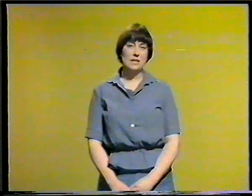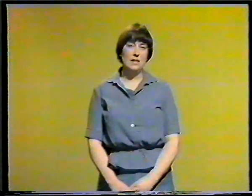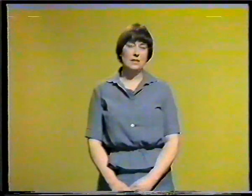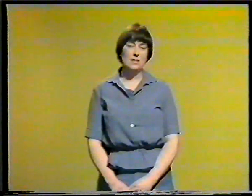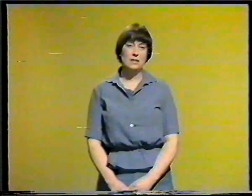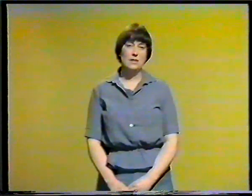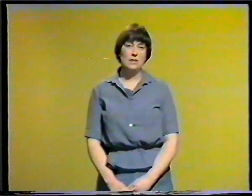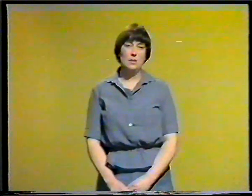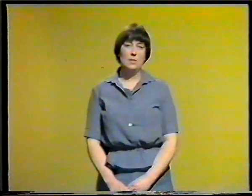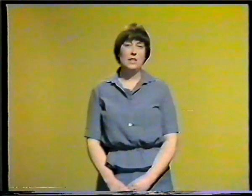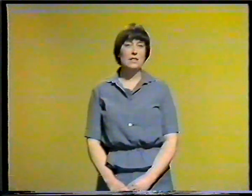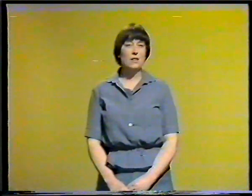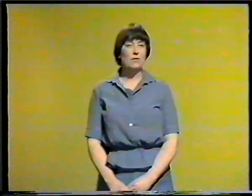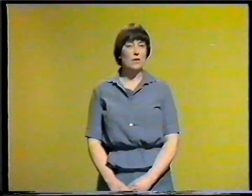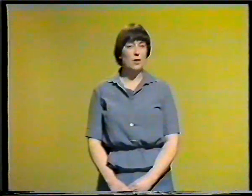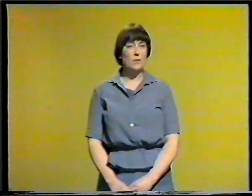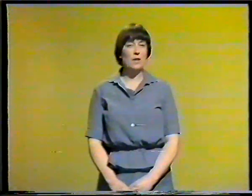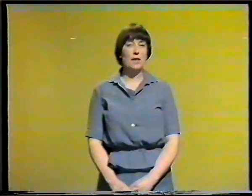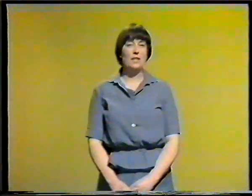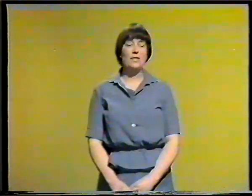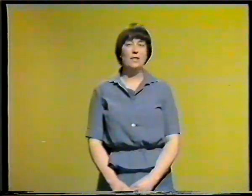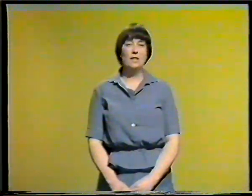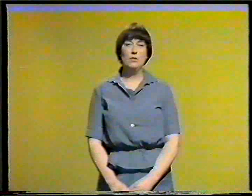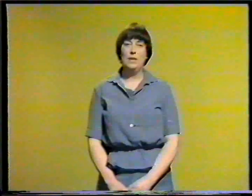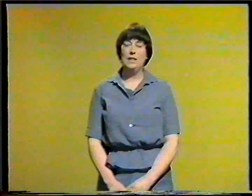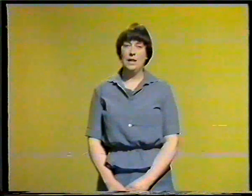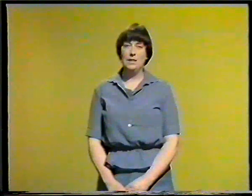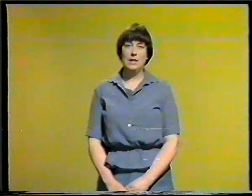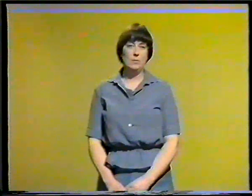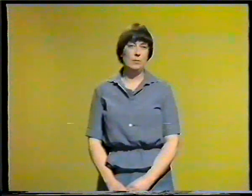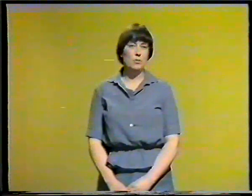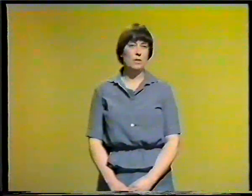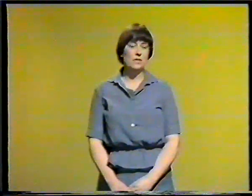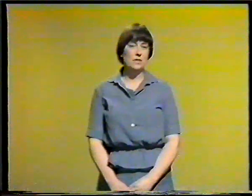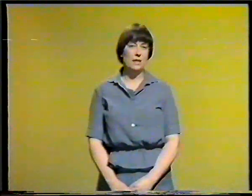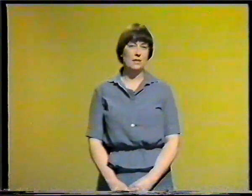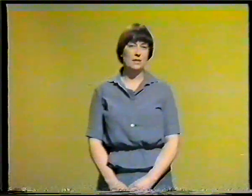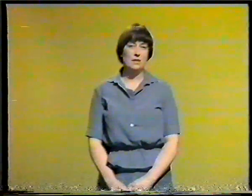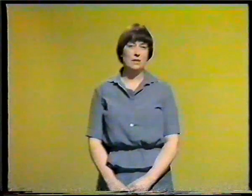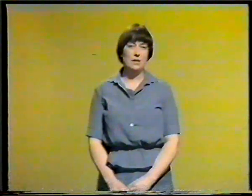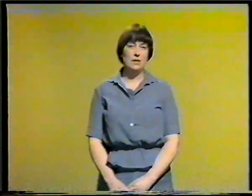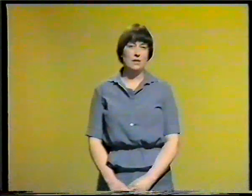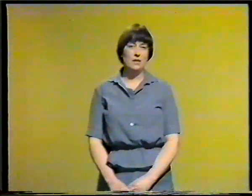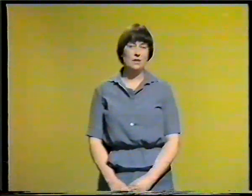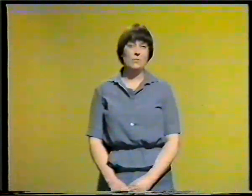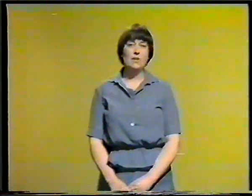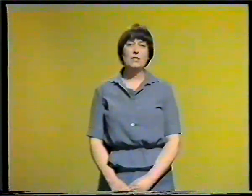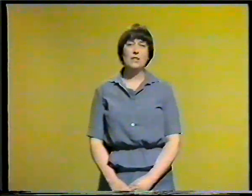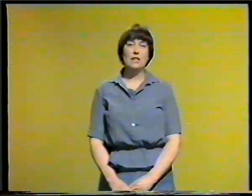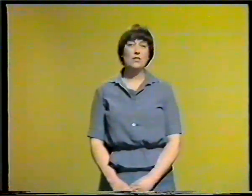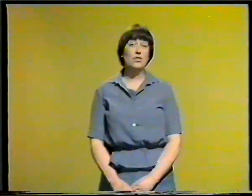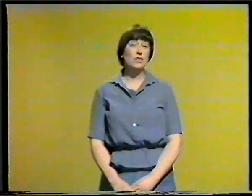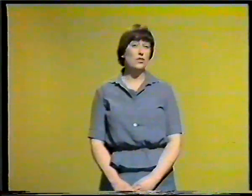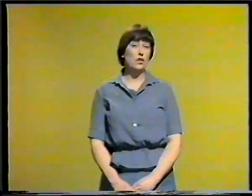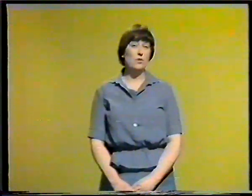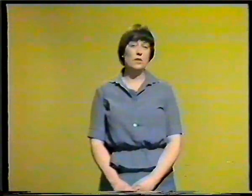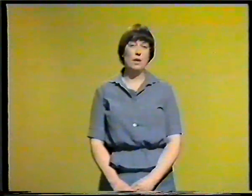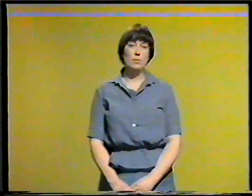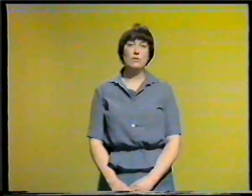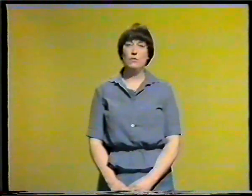signs, but these are rather complicated for mentally handicapped people to understand. So we've decided to just show the numbers from 1